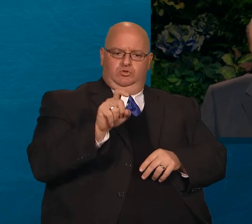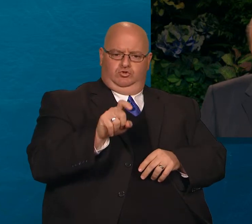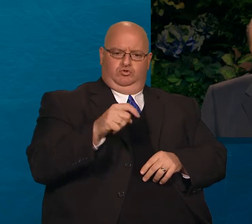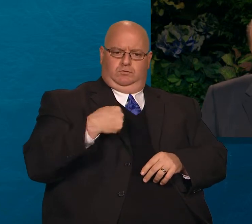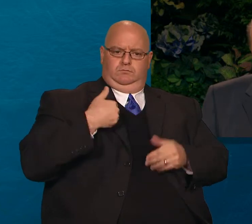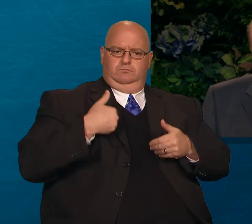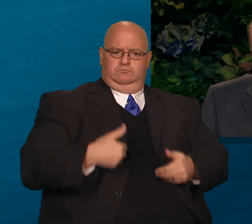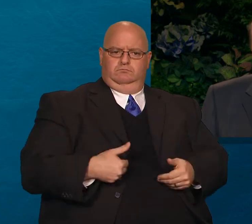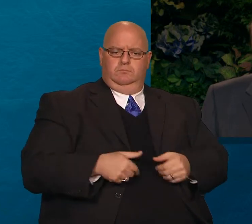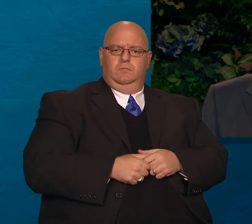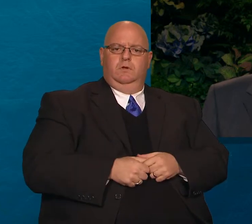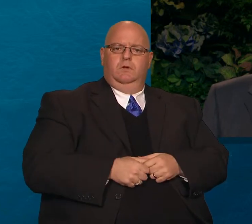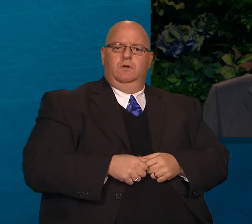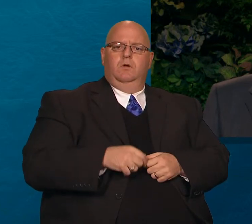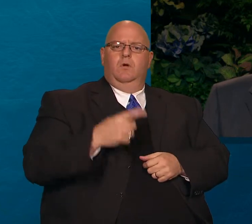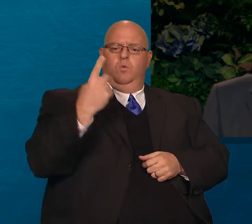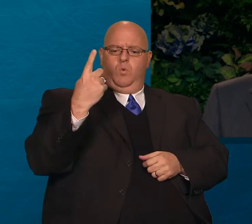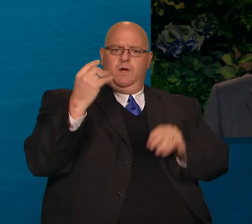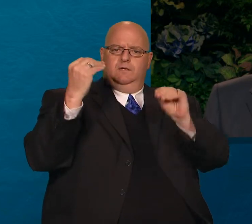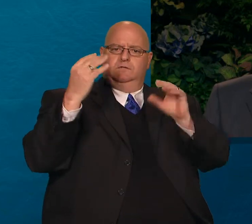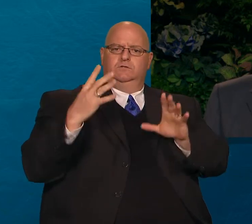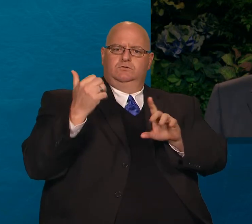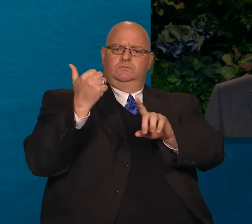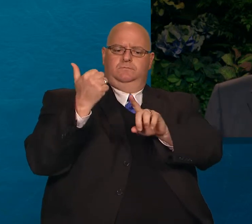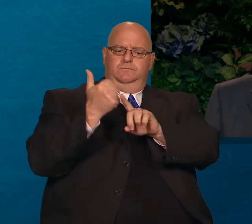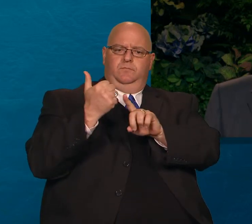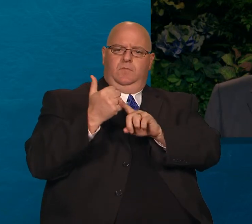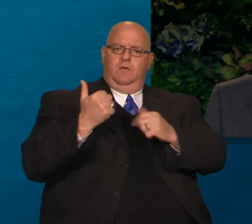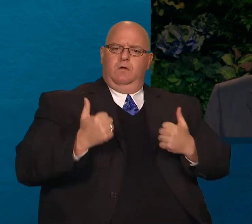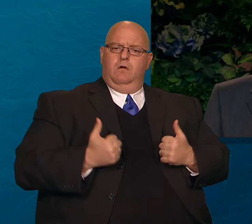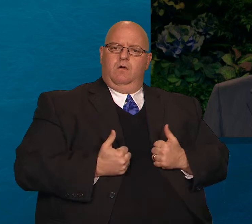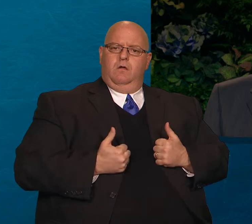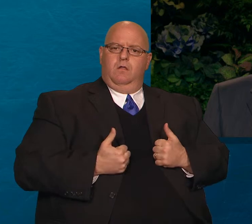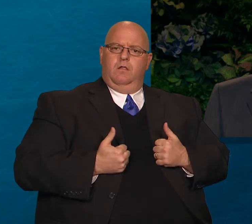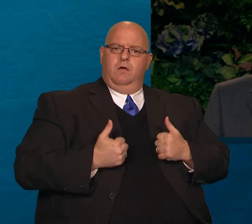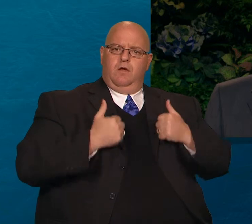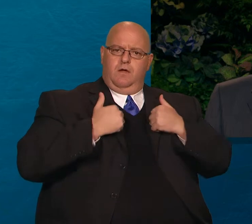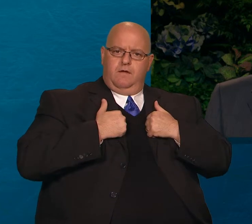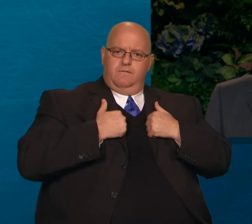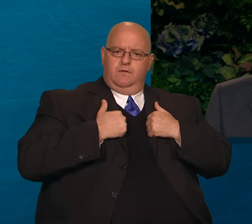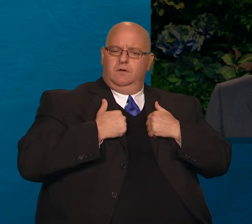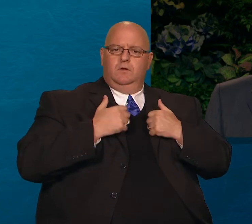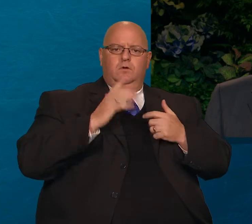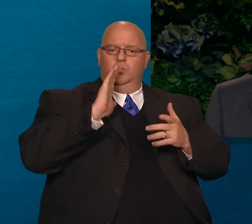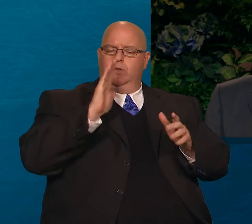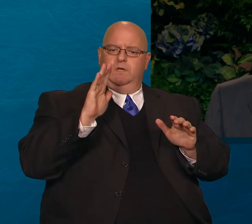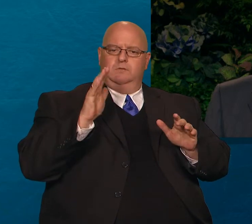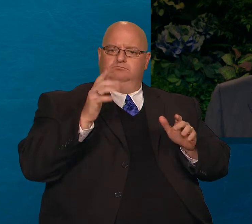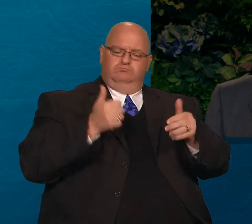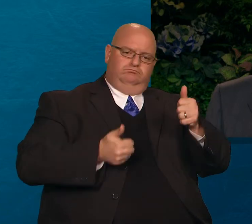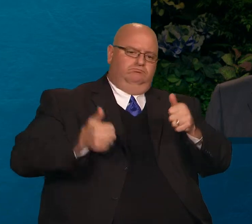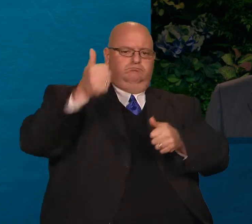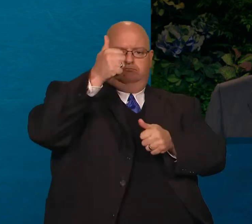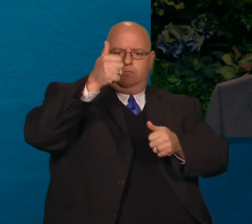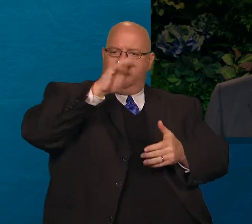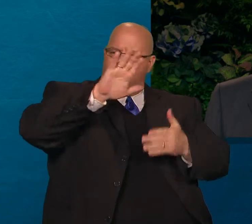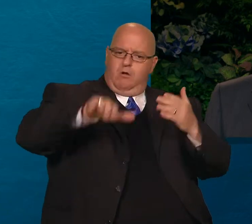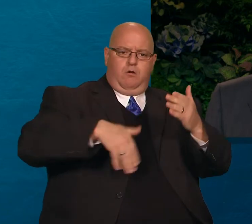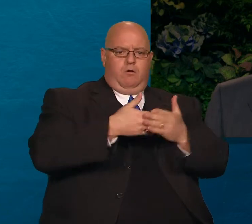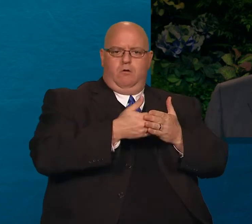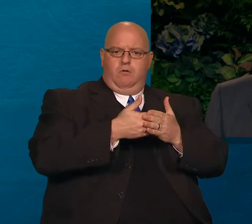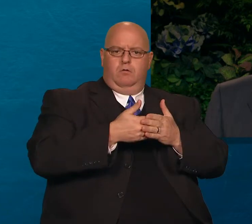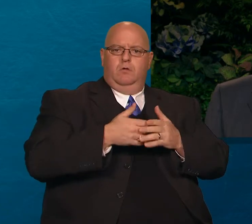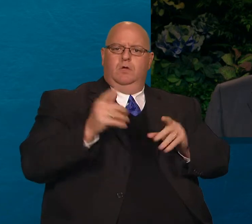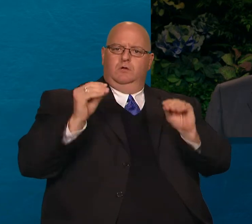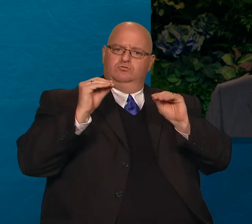be. There's one teacher whose life foreshadows all others. He taught